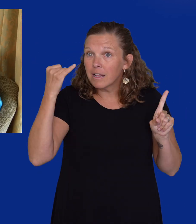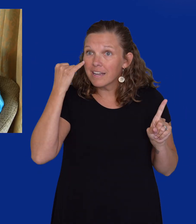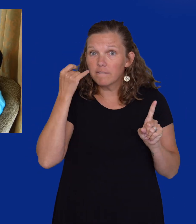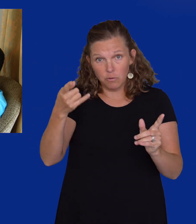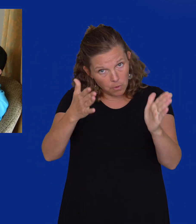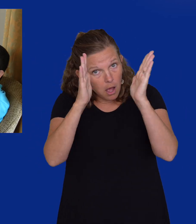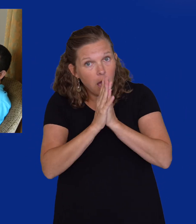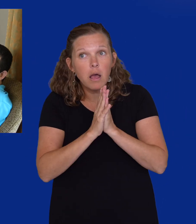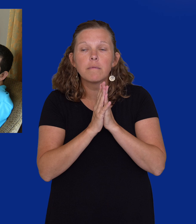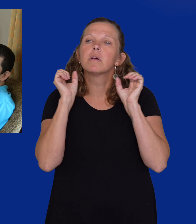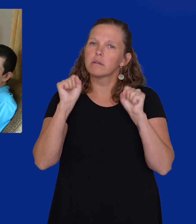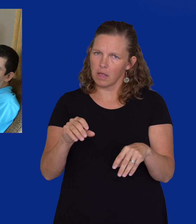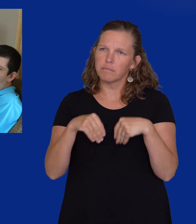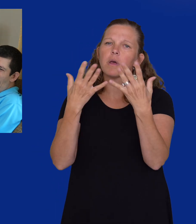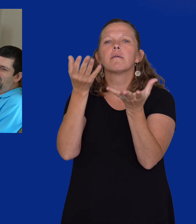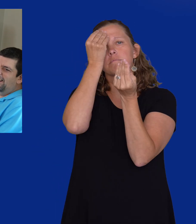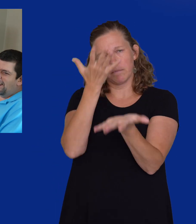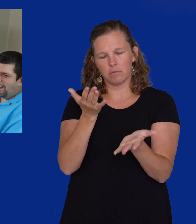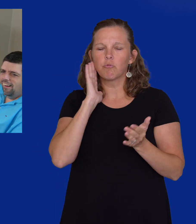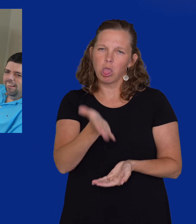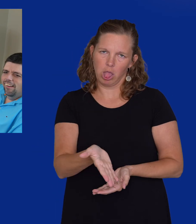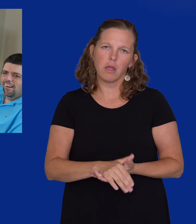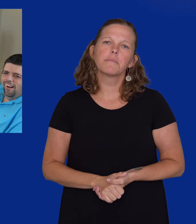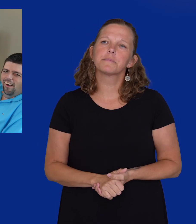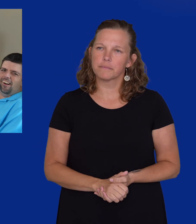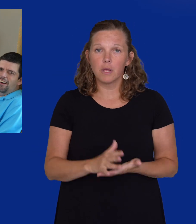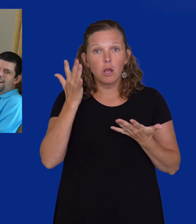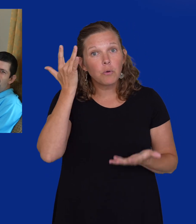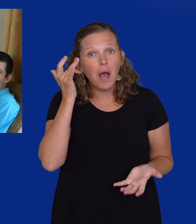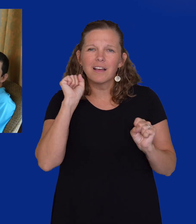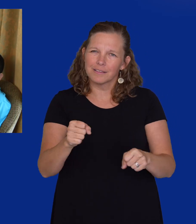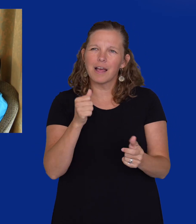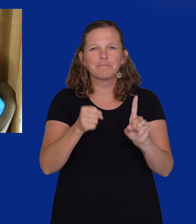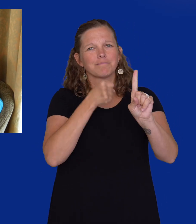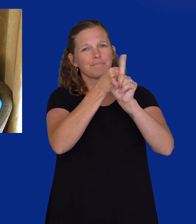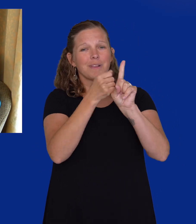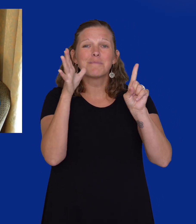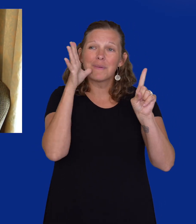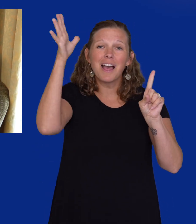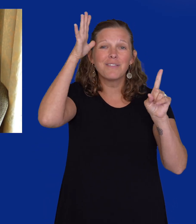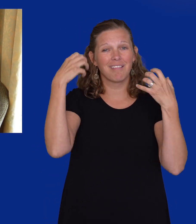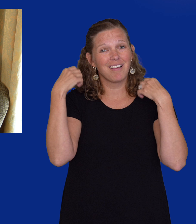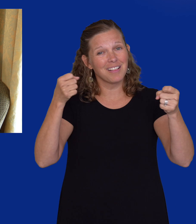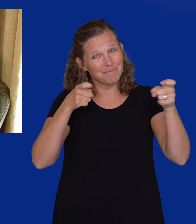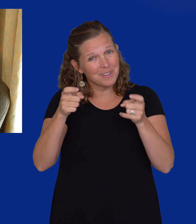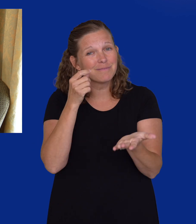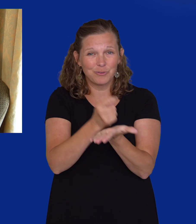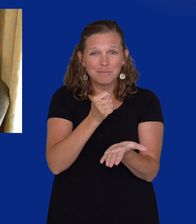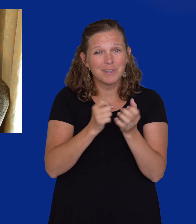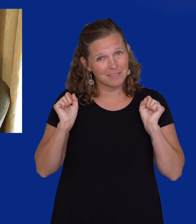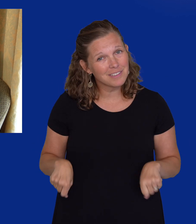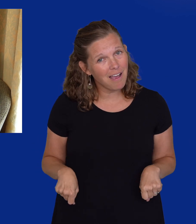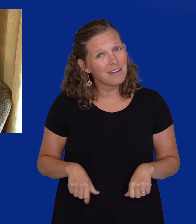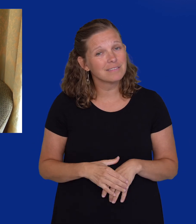but can provide this information if requested, since it can have implications for the parent's health